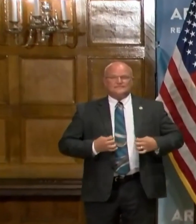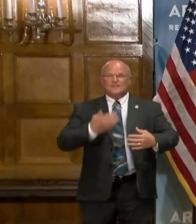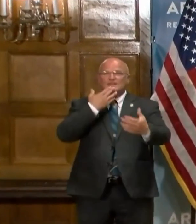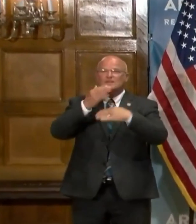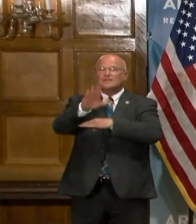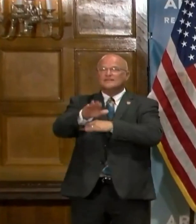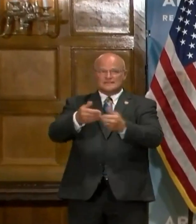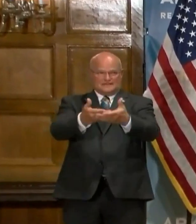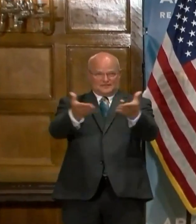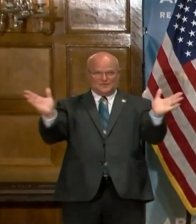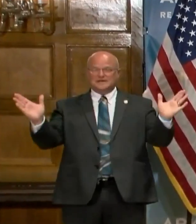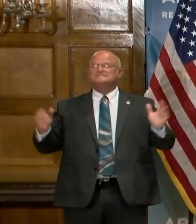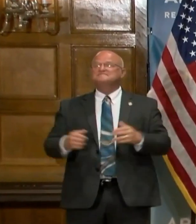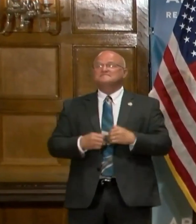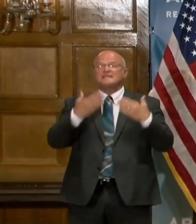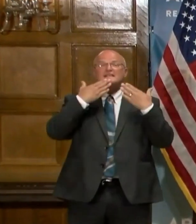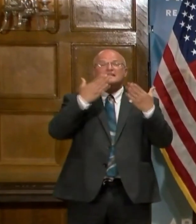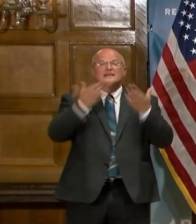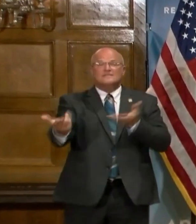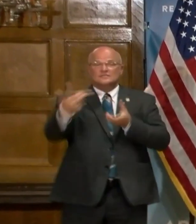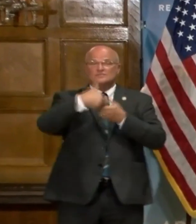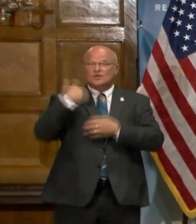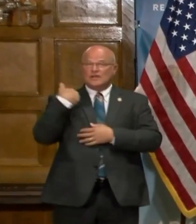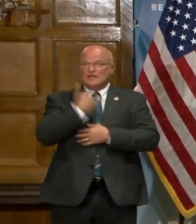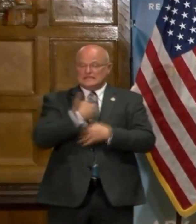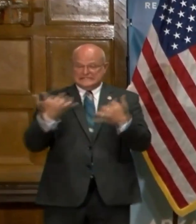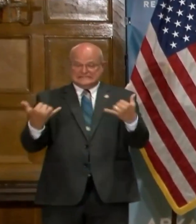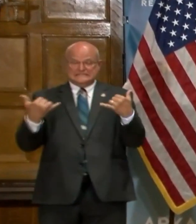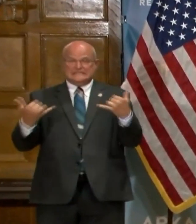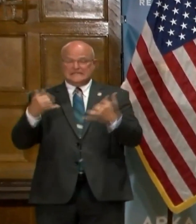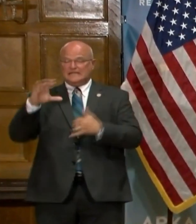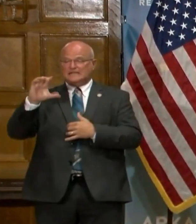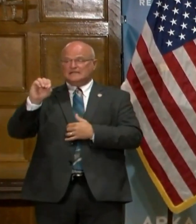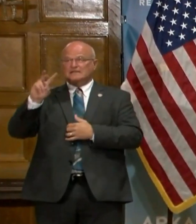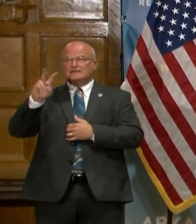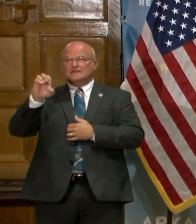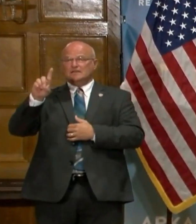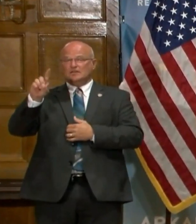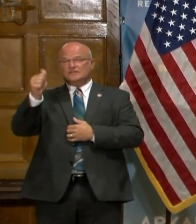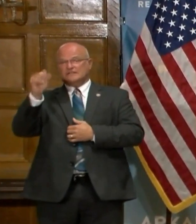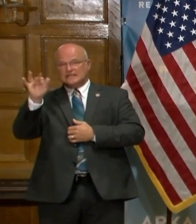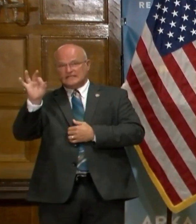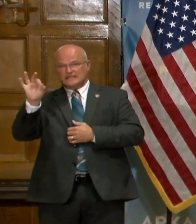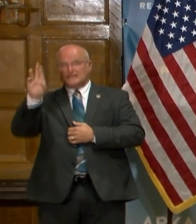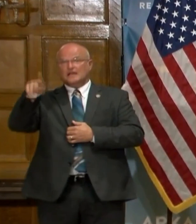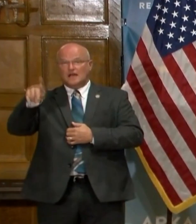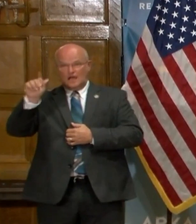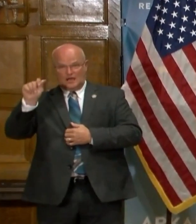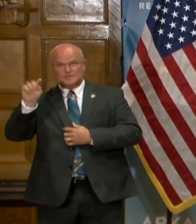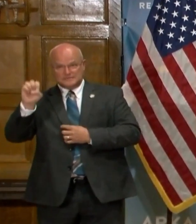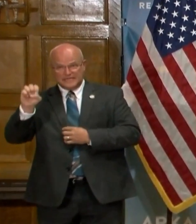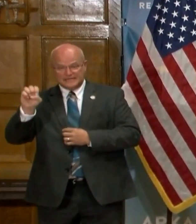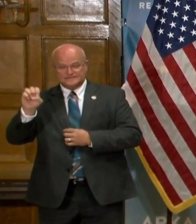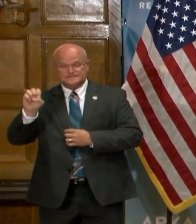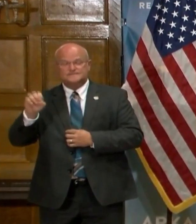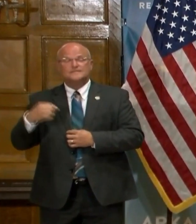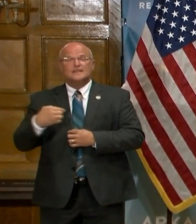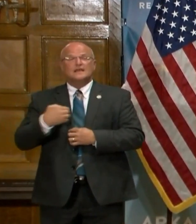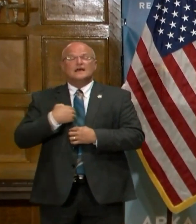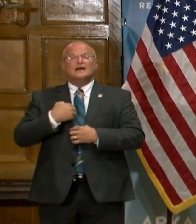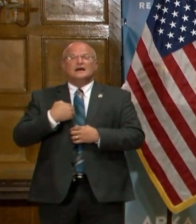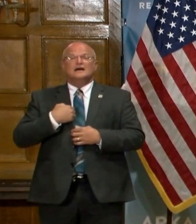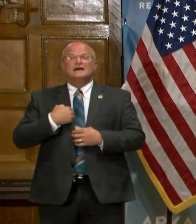Good afternoon to everyone. Thank you for joining me for today's COVID-19 daily update.